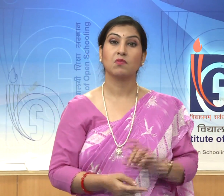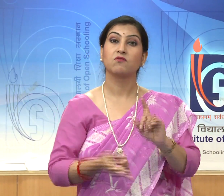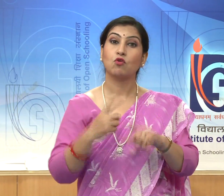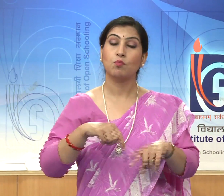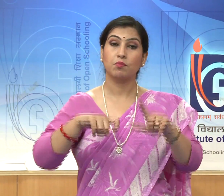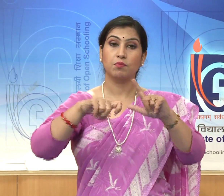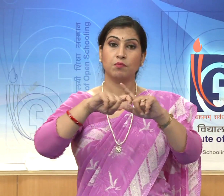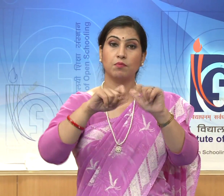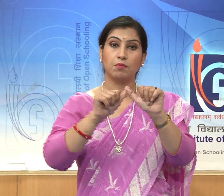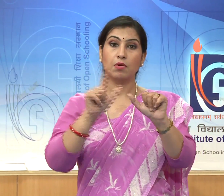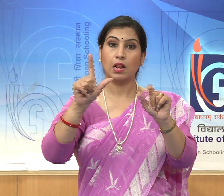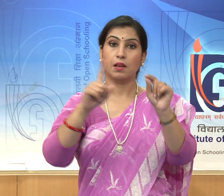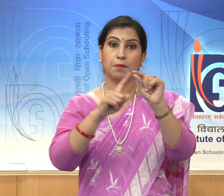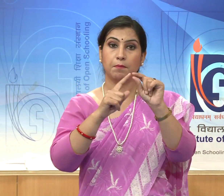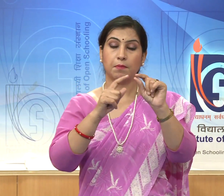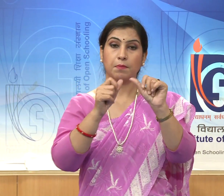from Kalpa Sutra,